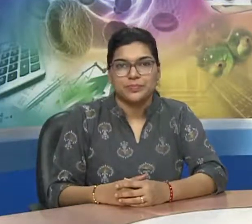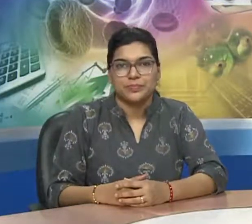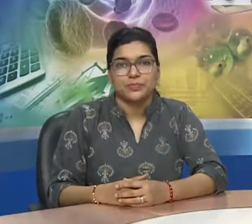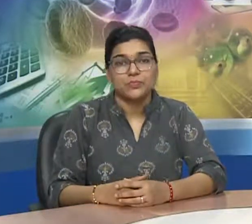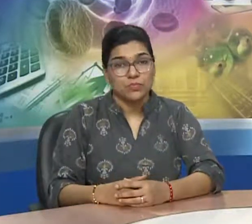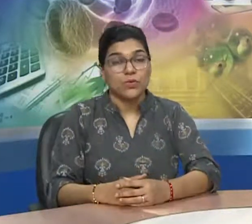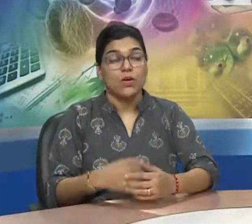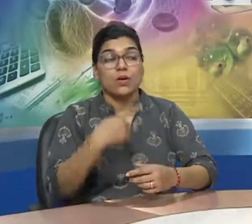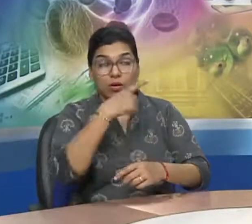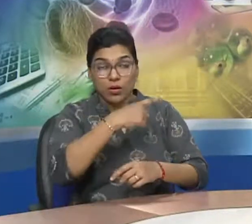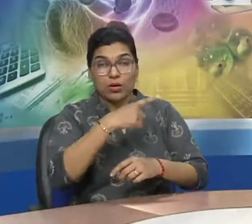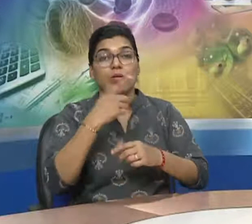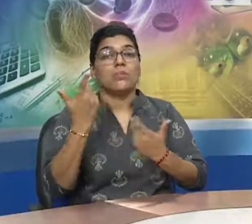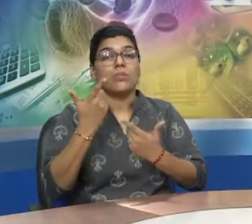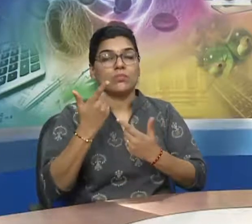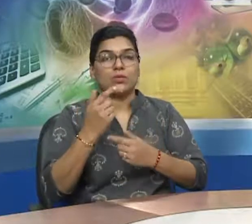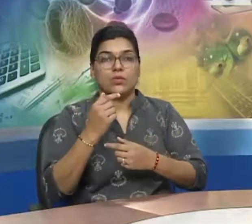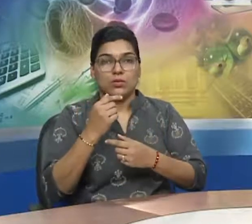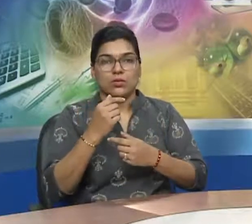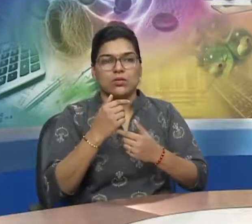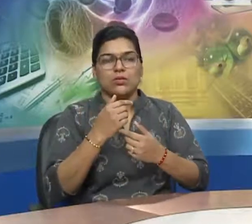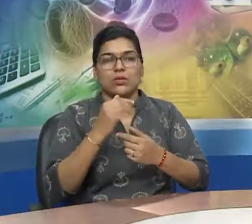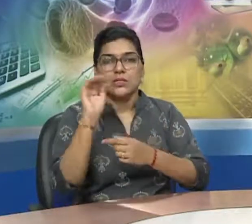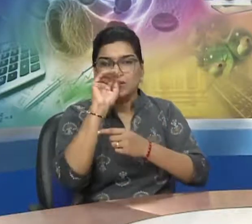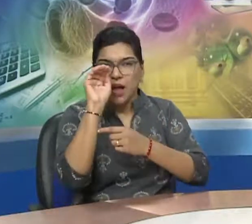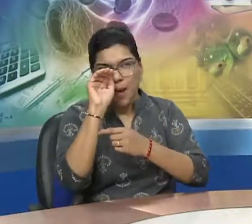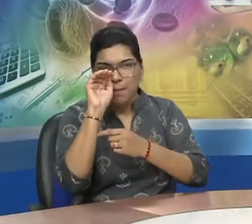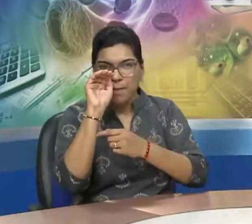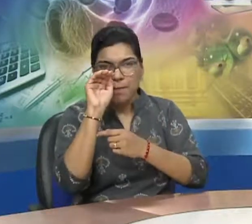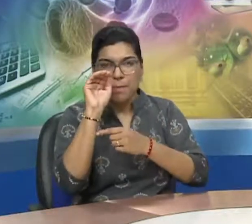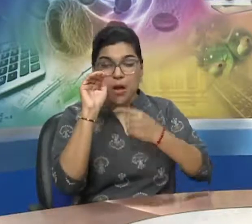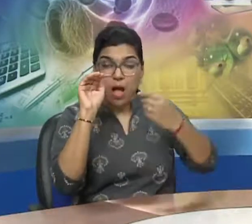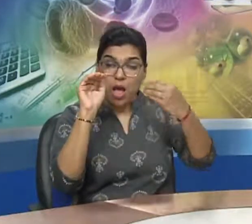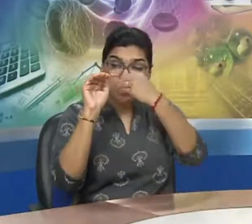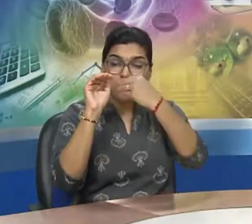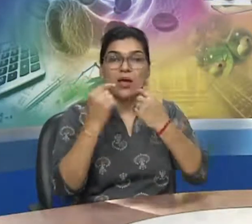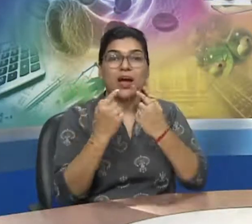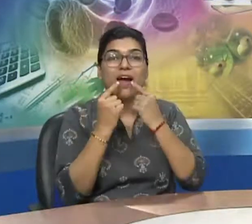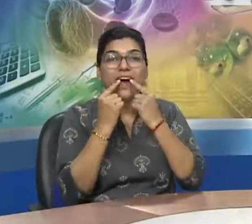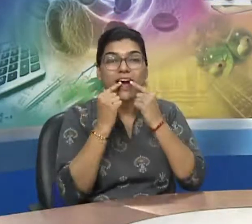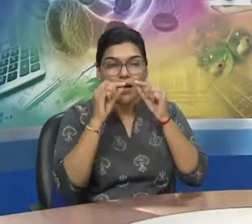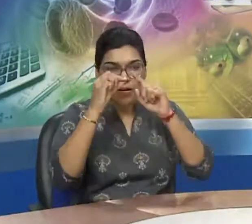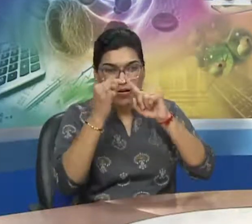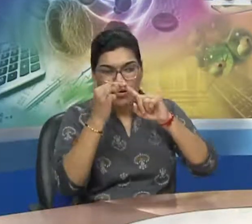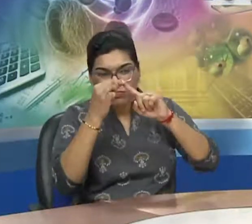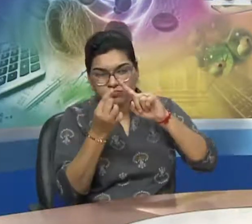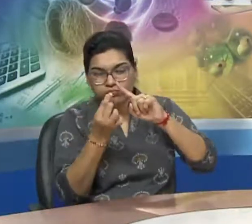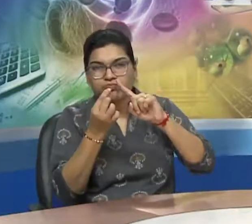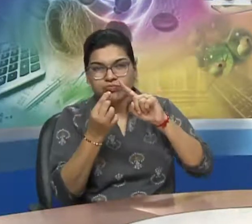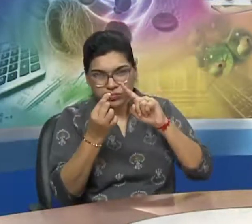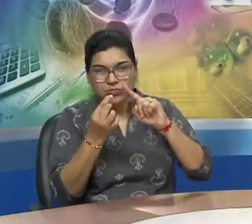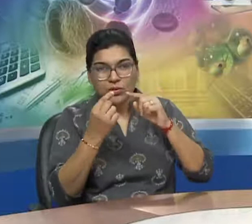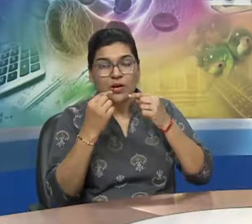Fangs. Fangs are